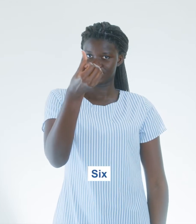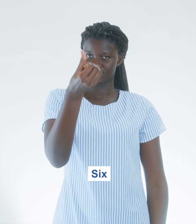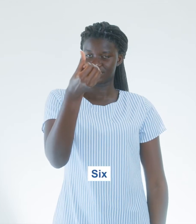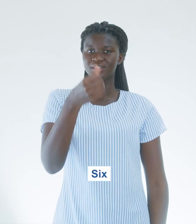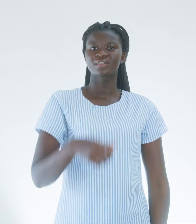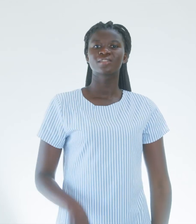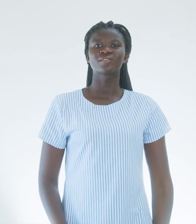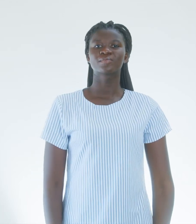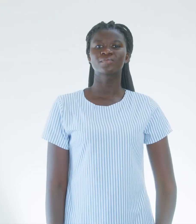6,